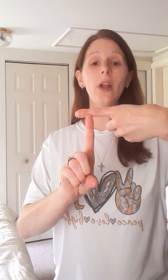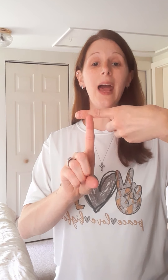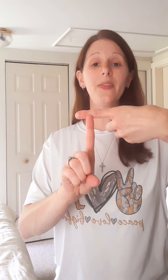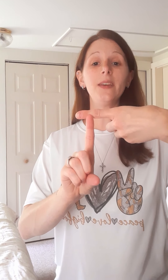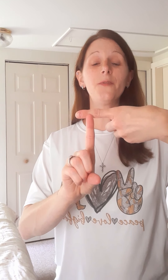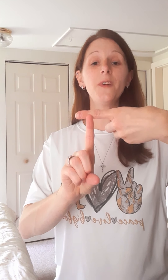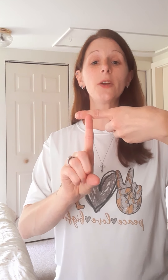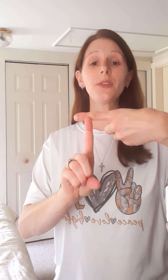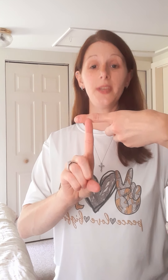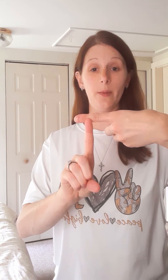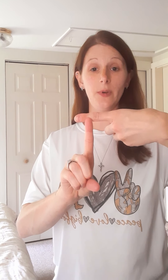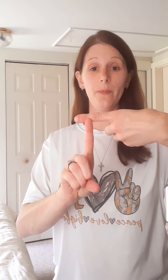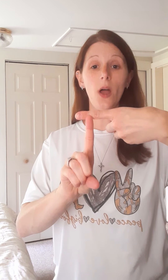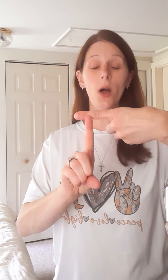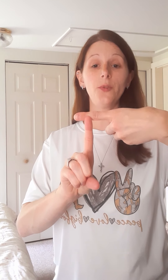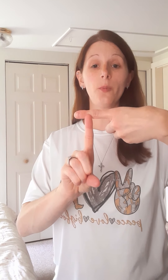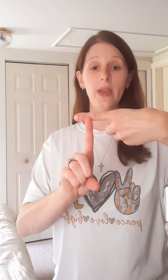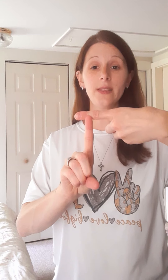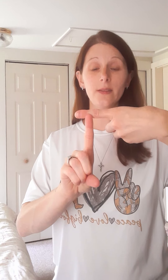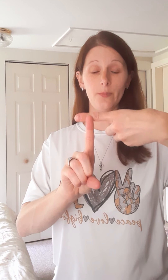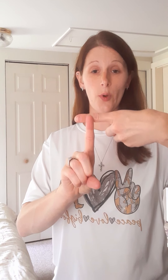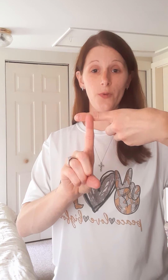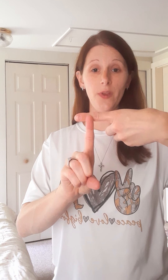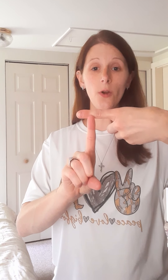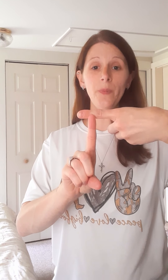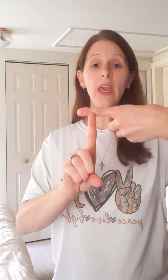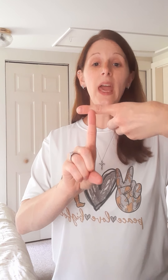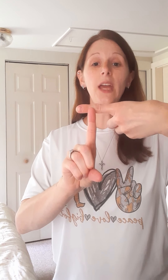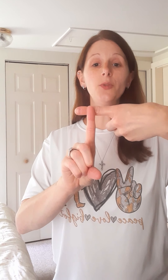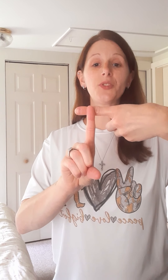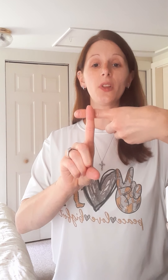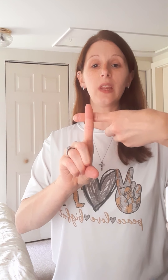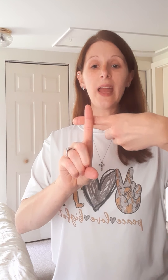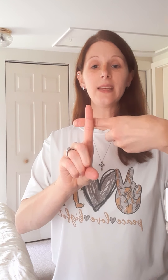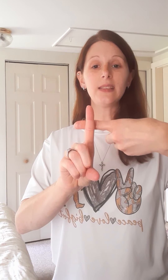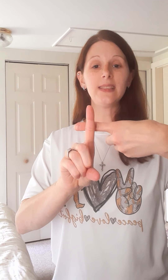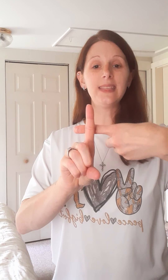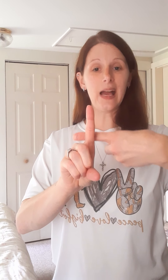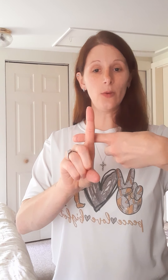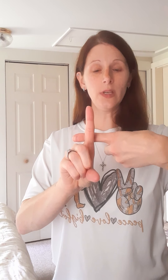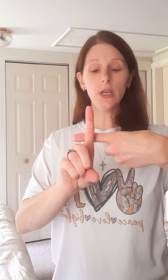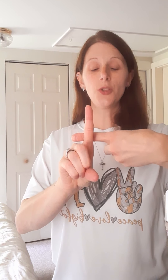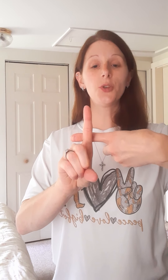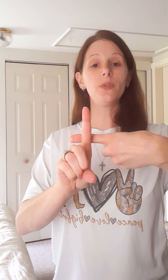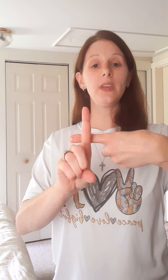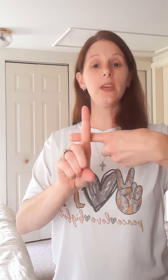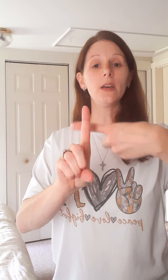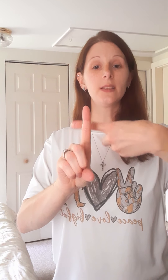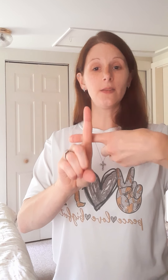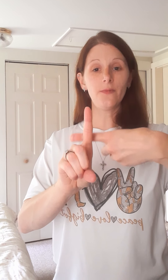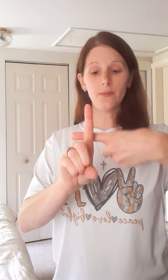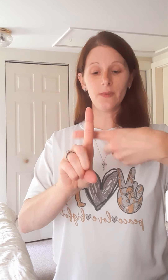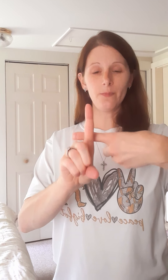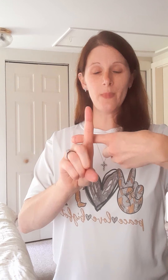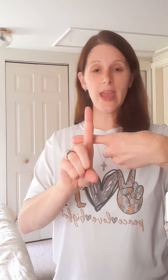at the fingertip of your base pointer finger, and you slide it down to the